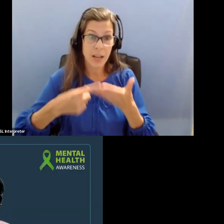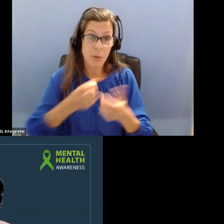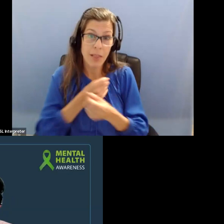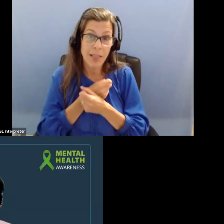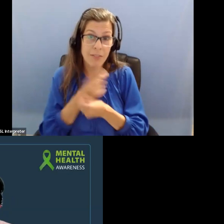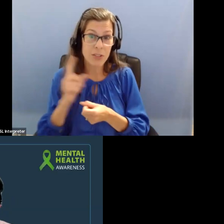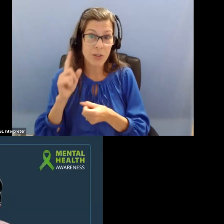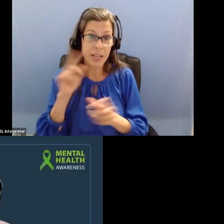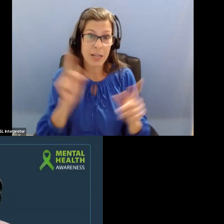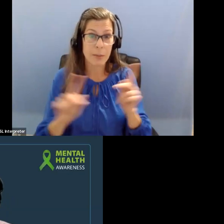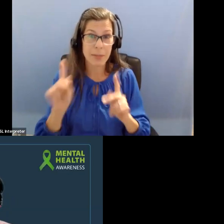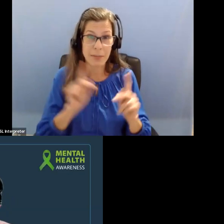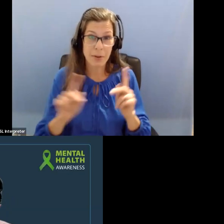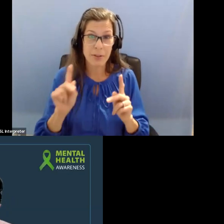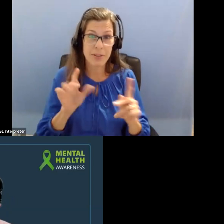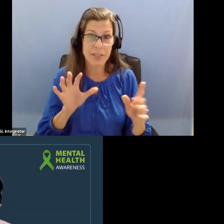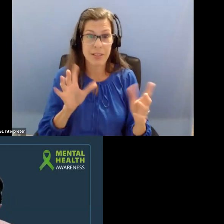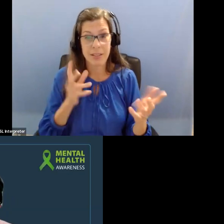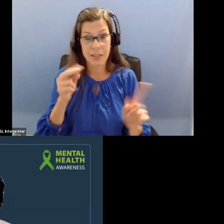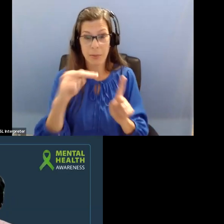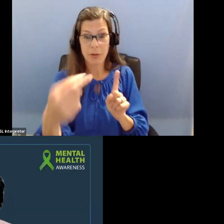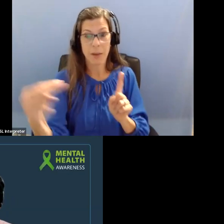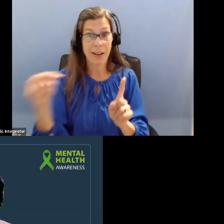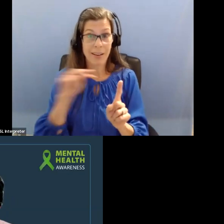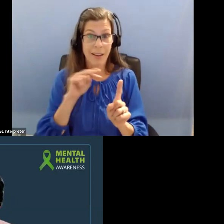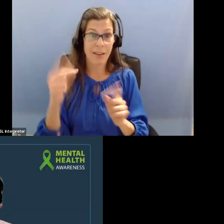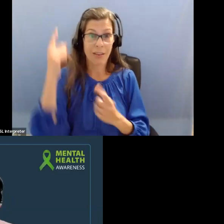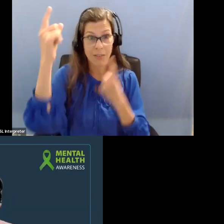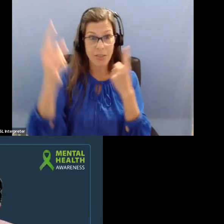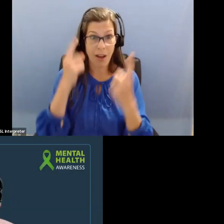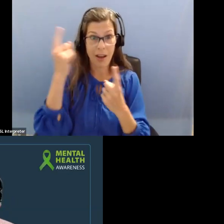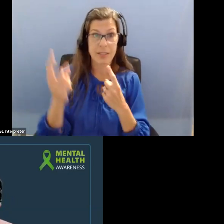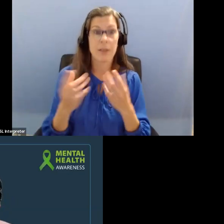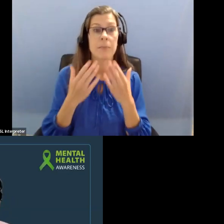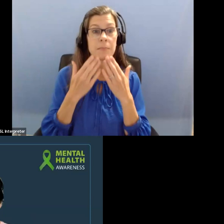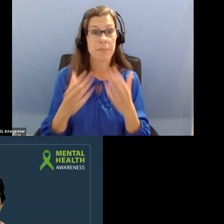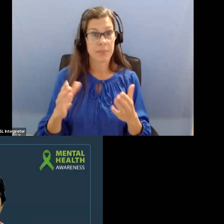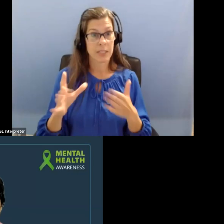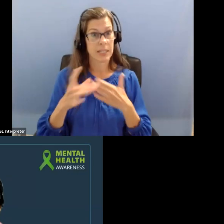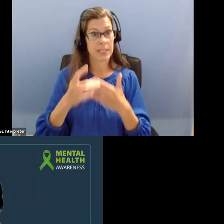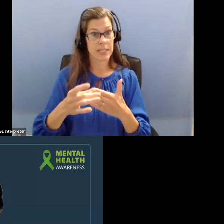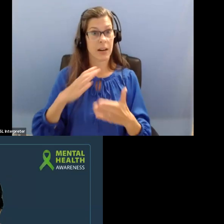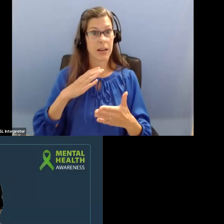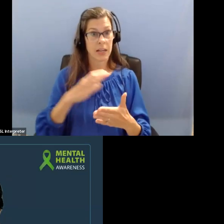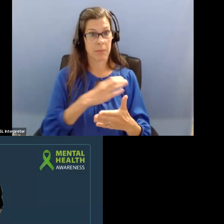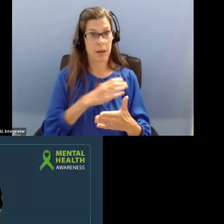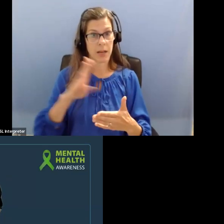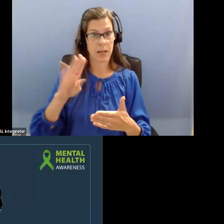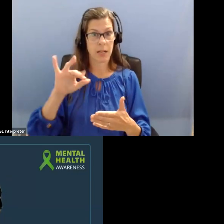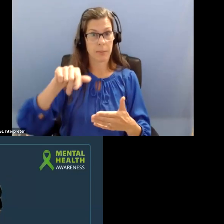people's inputs and reflections on this. Thanks, Vipasha. So steering committee, Vipasha has raised a few questions